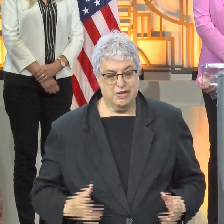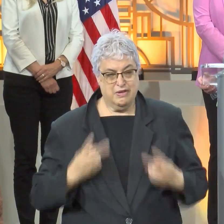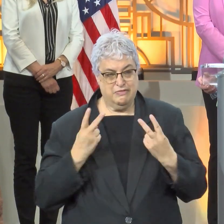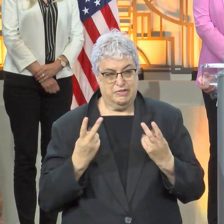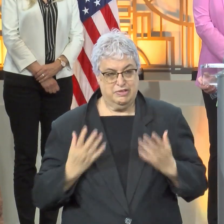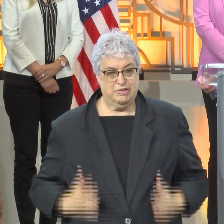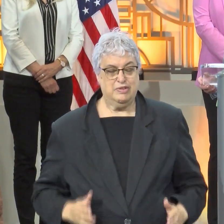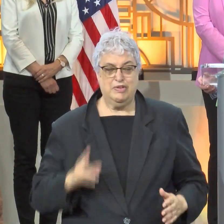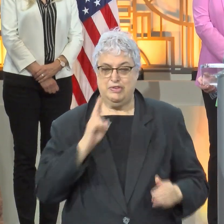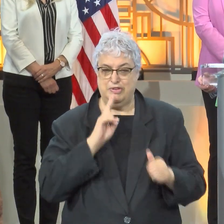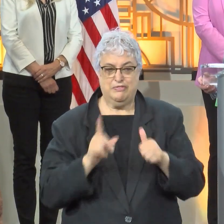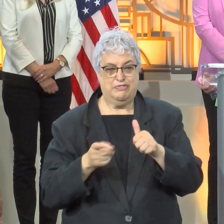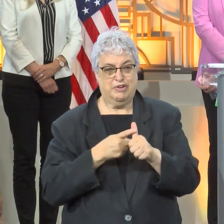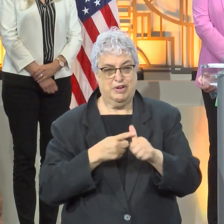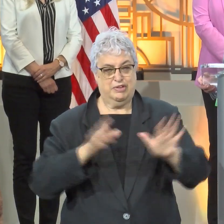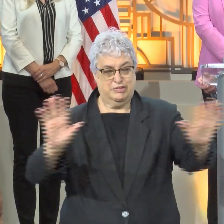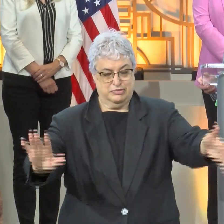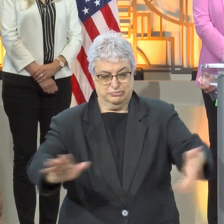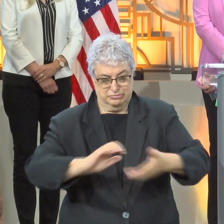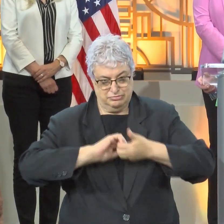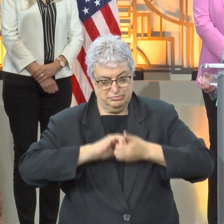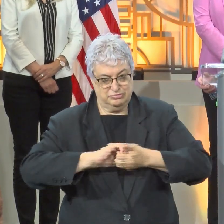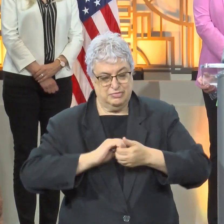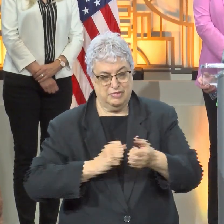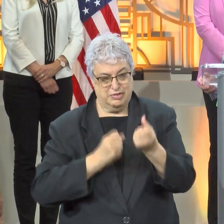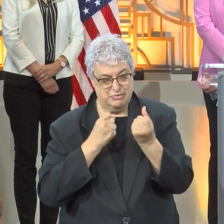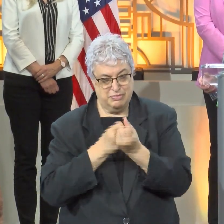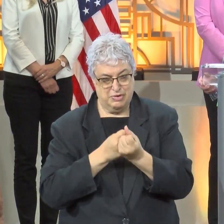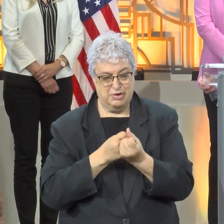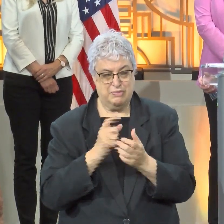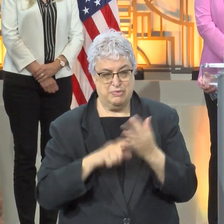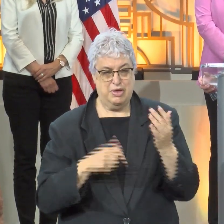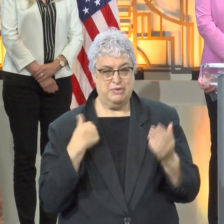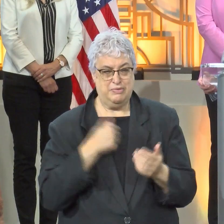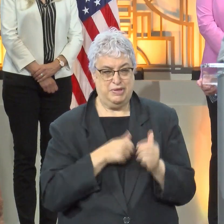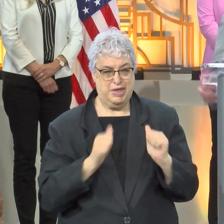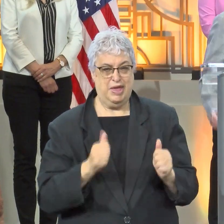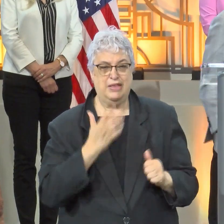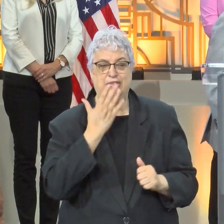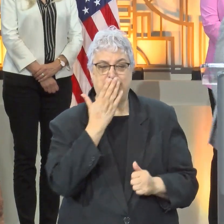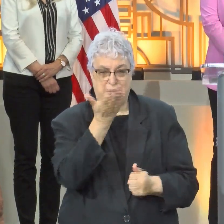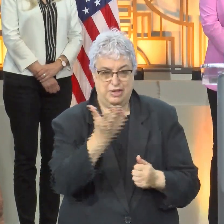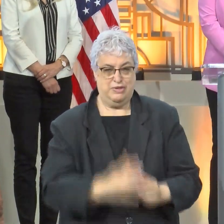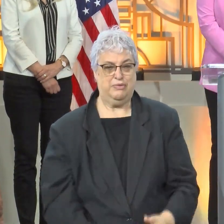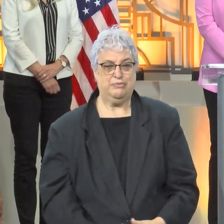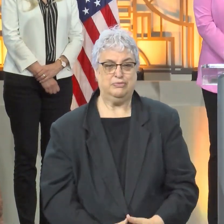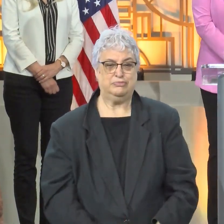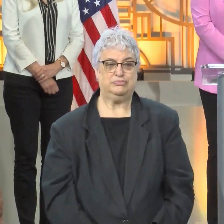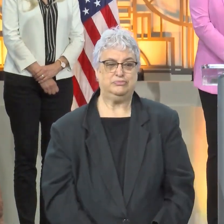Houston First could not be happier to collaborate, support this in any way that we can. Thank you.